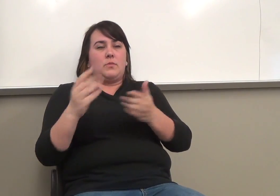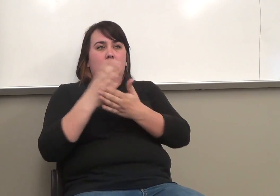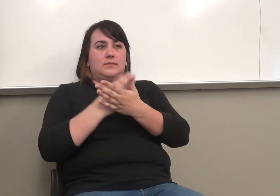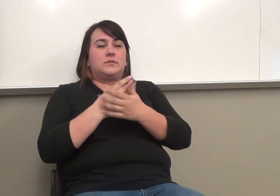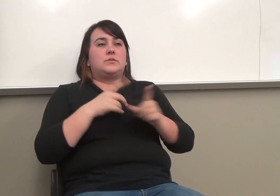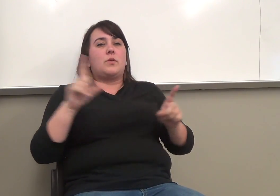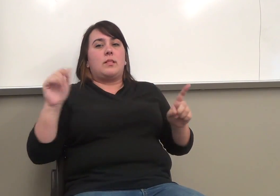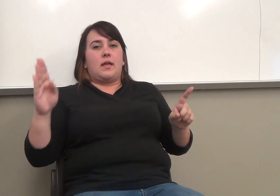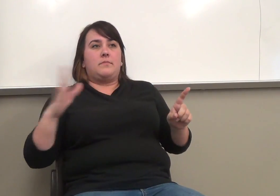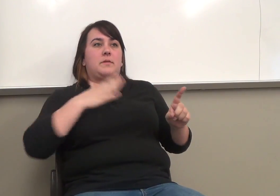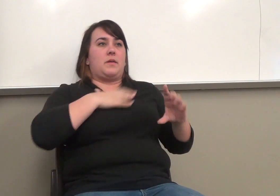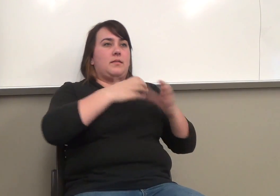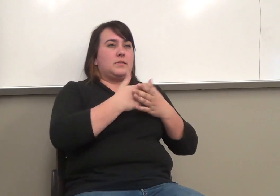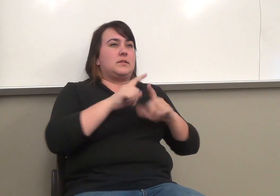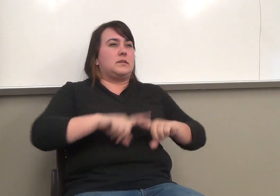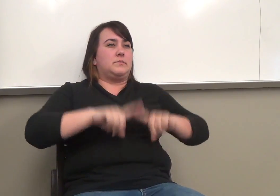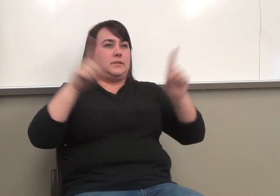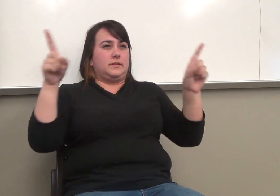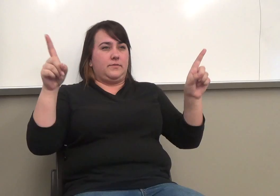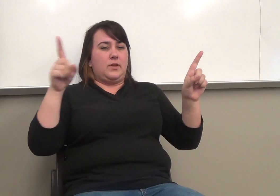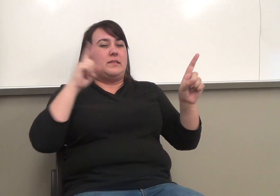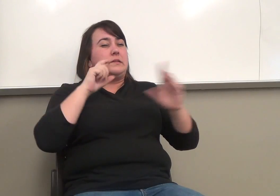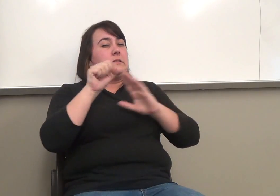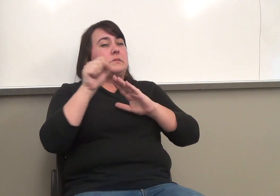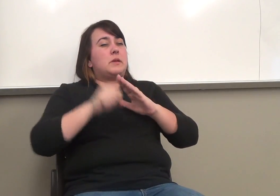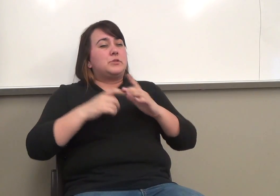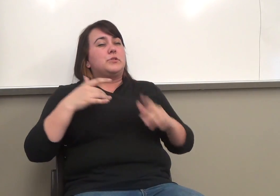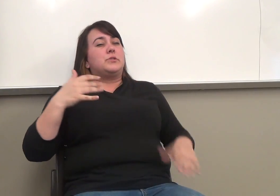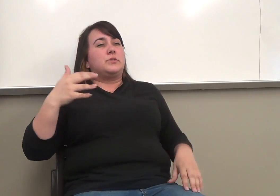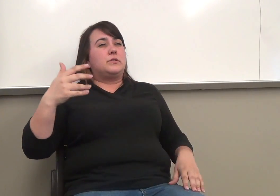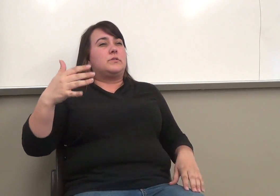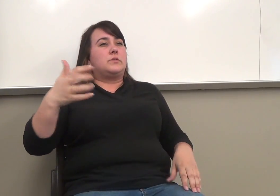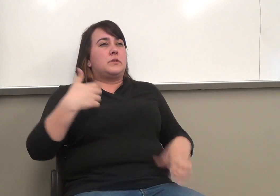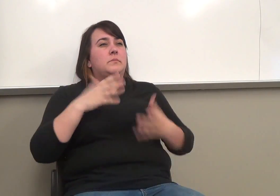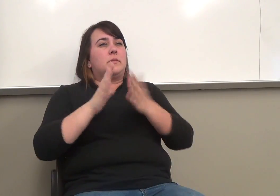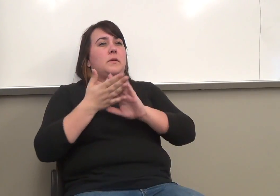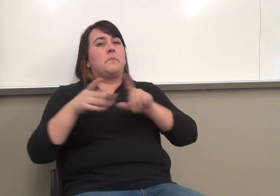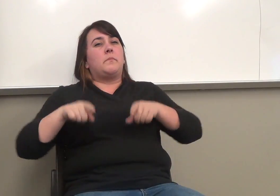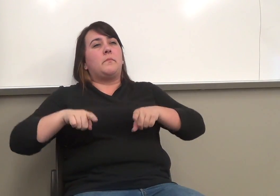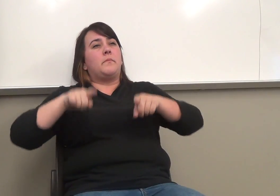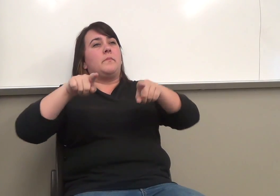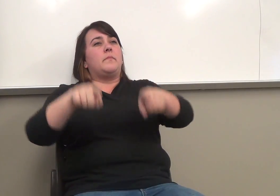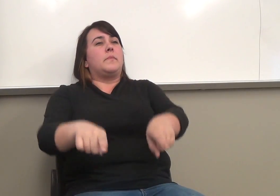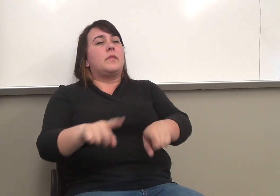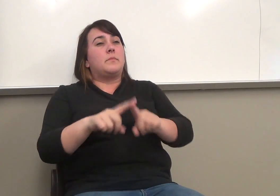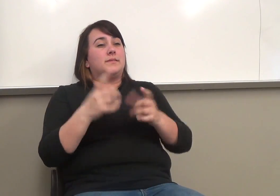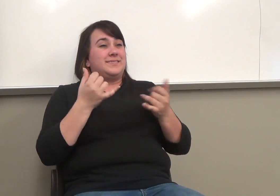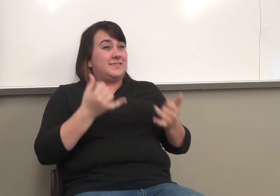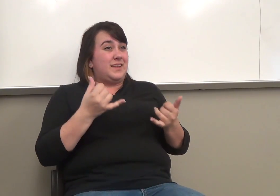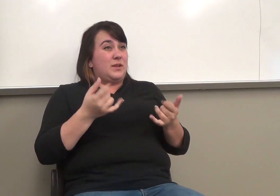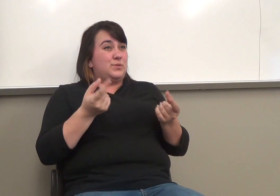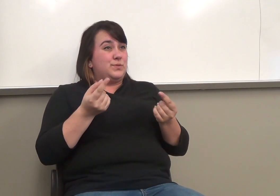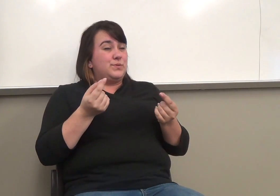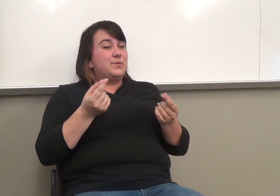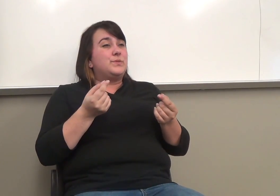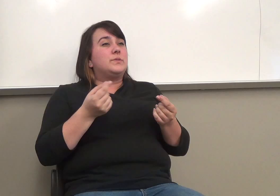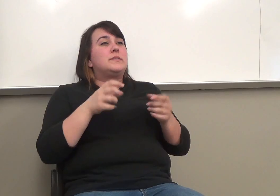there. I think about mid-semester we are kind of talking about the same things. But what we're going to do today is standard